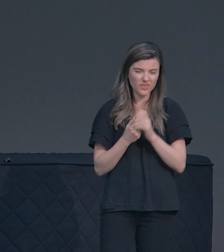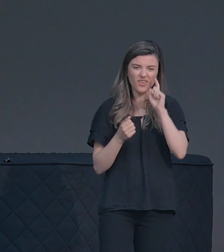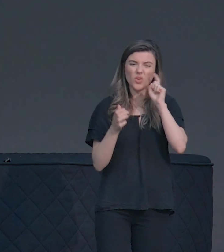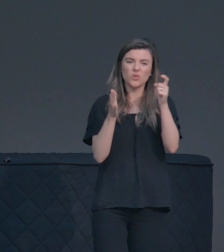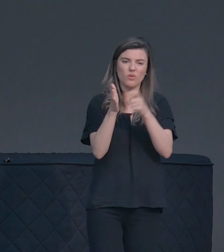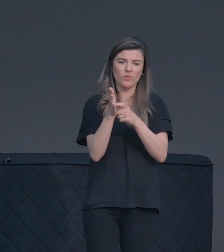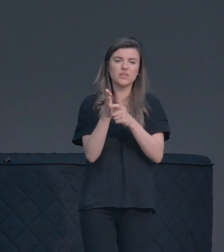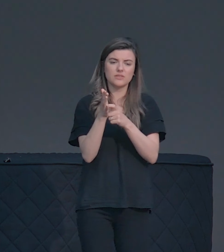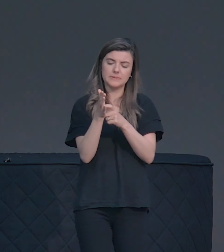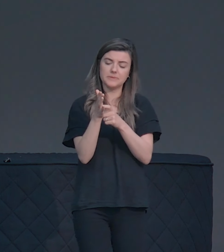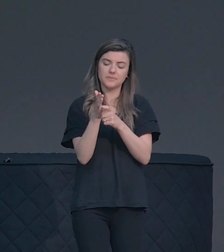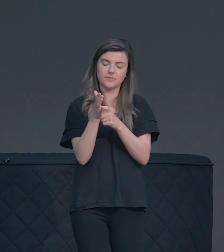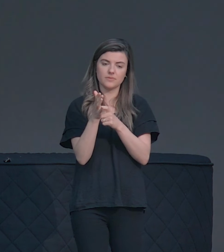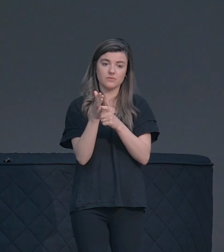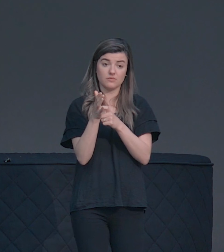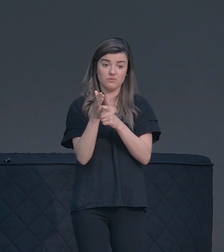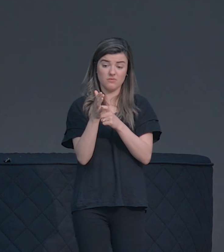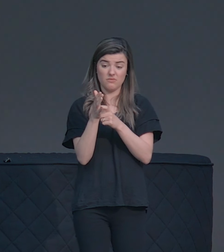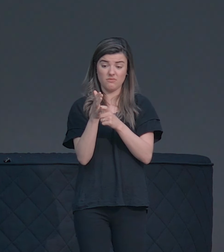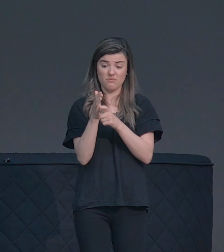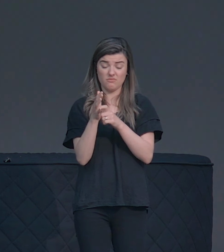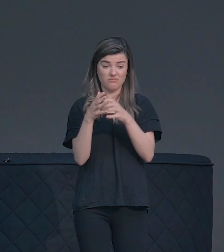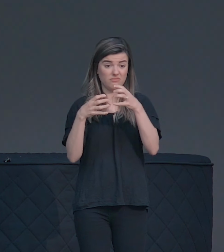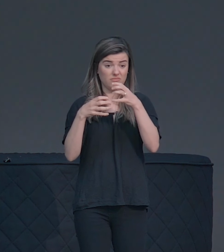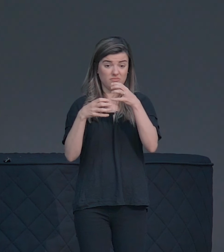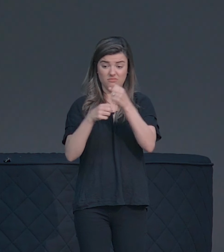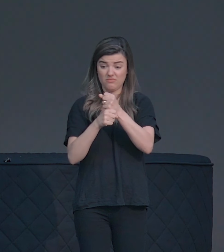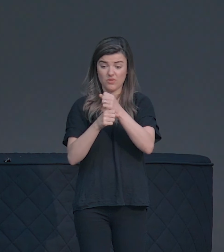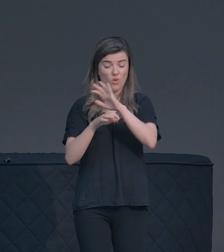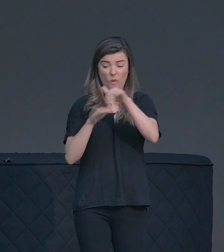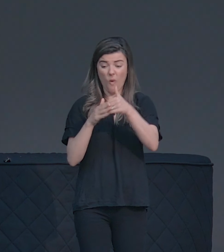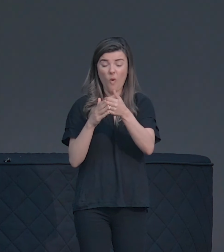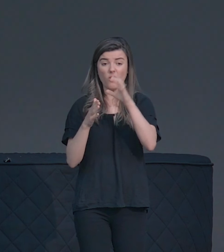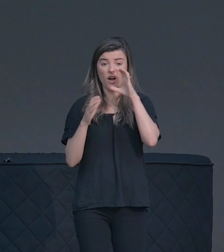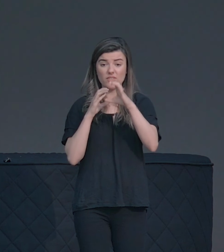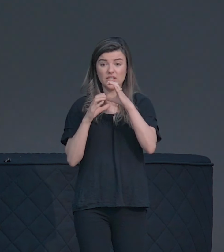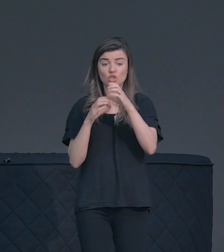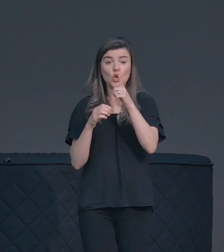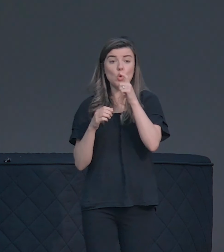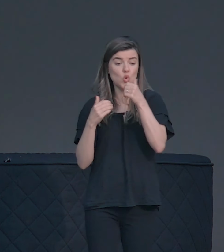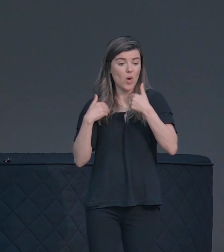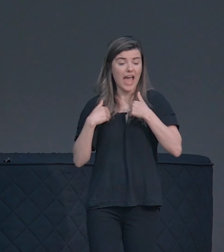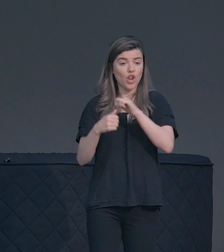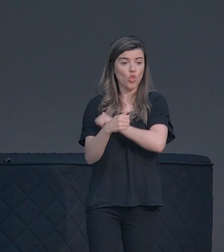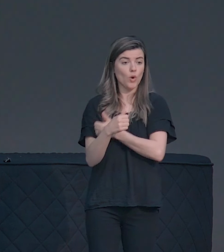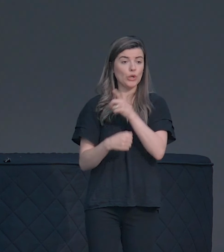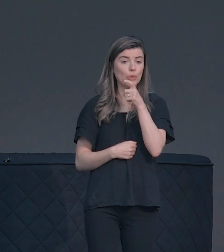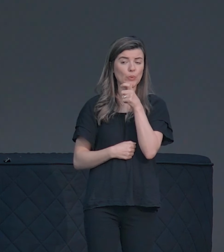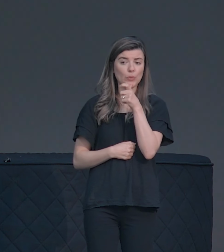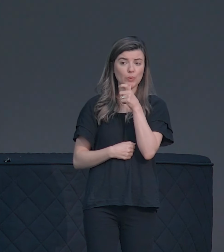notice in the entire conversation who is the one holding the authority.